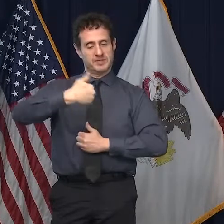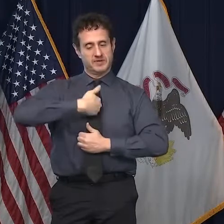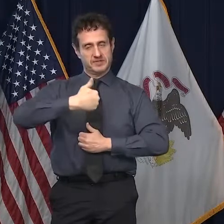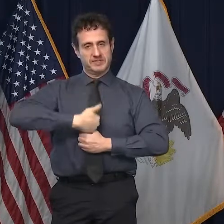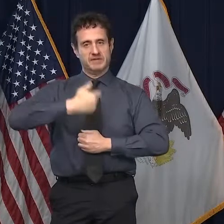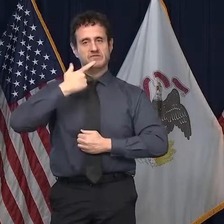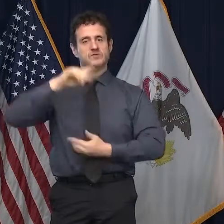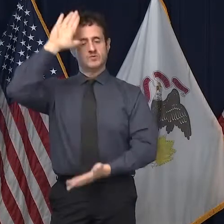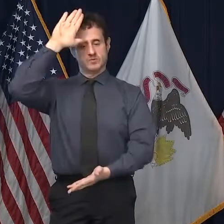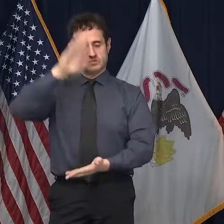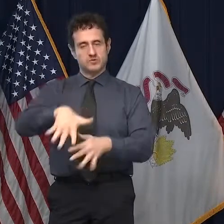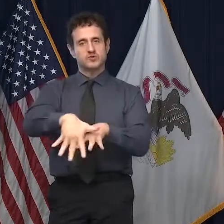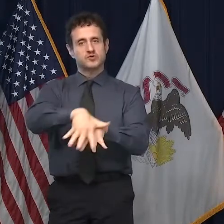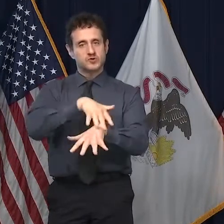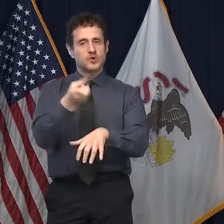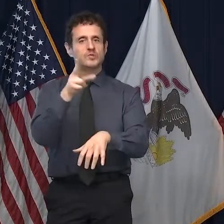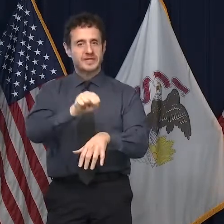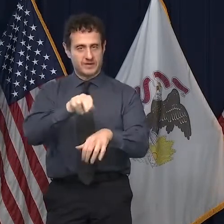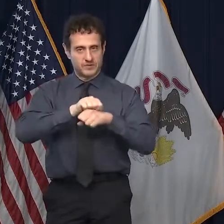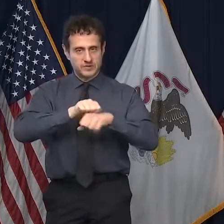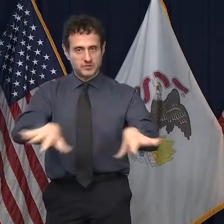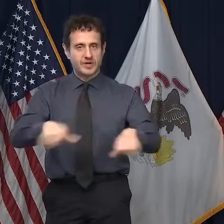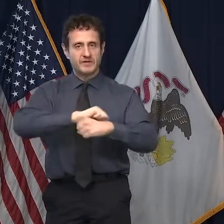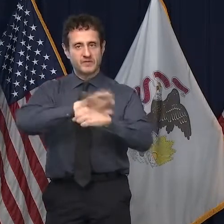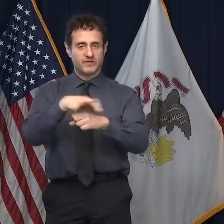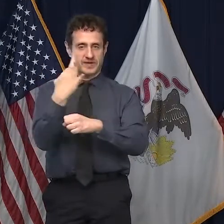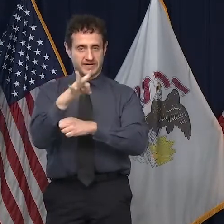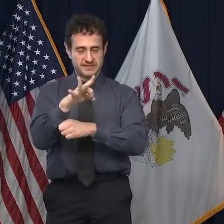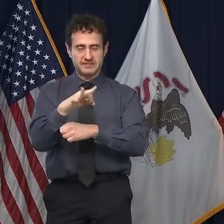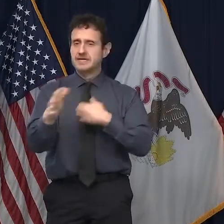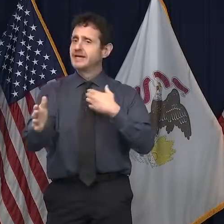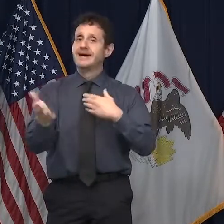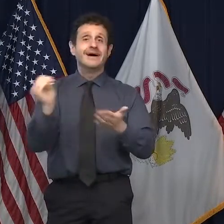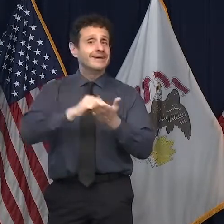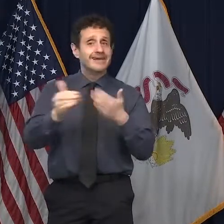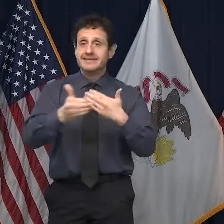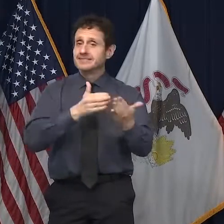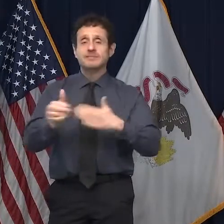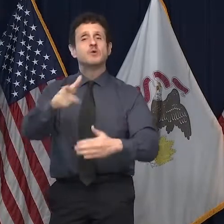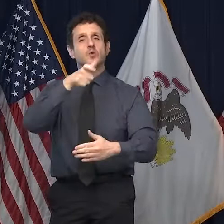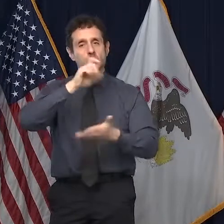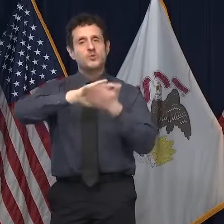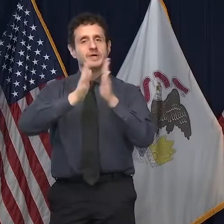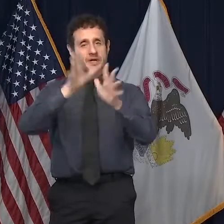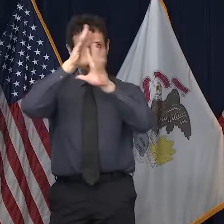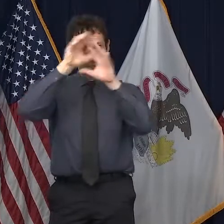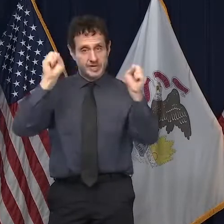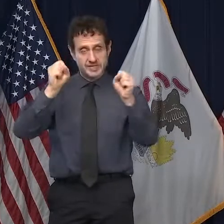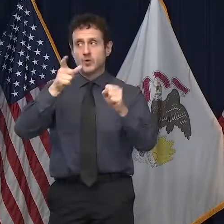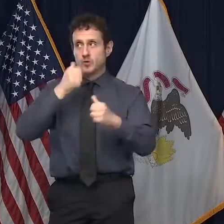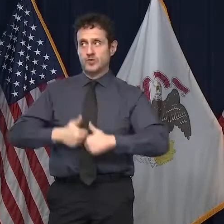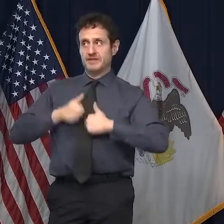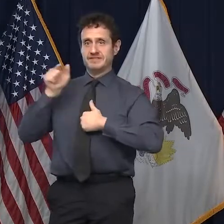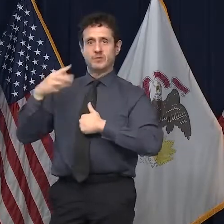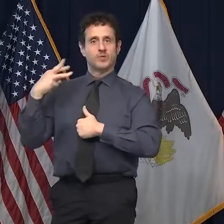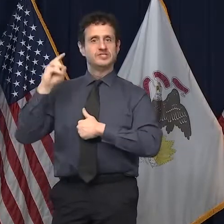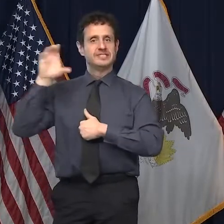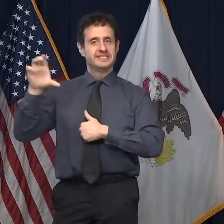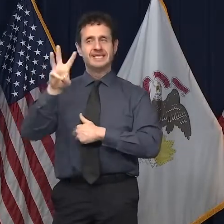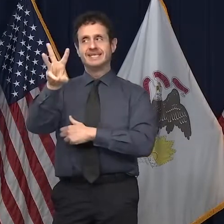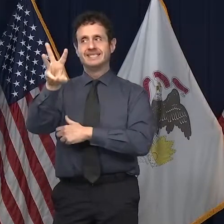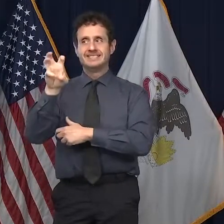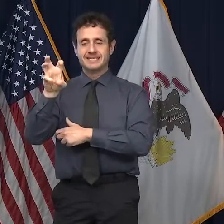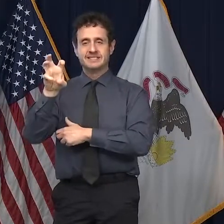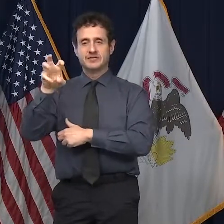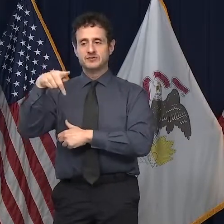the transmission of COVID-19. Again, regardless of the occupants of 600 Pennsylvania Ave,